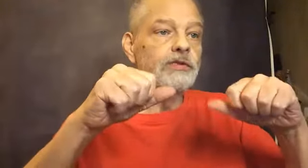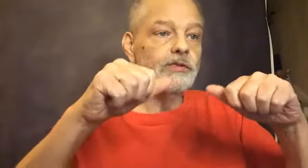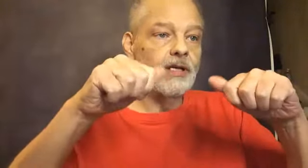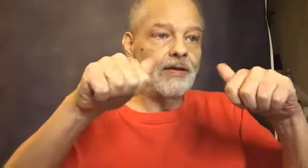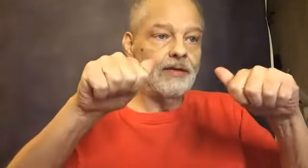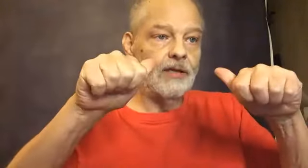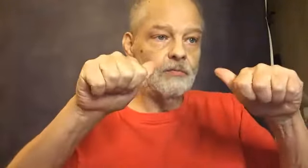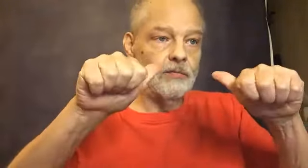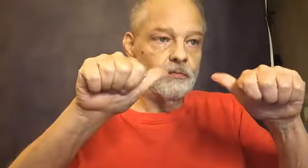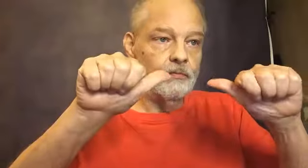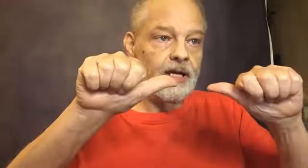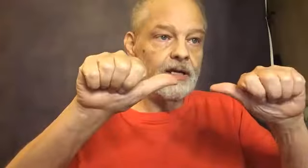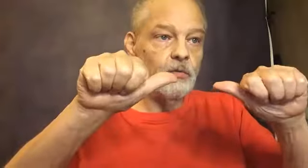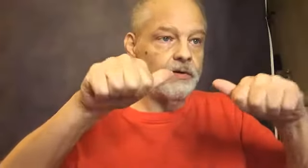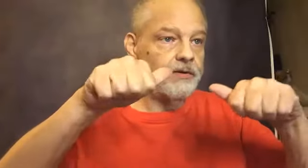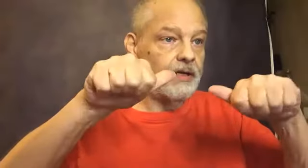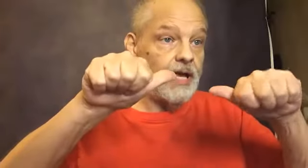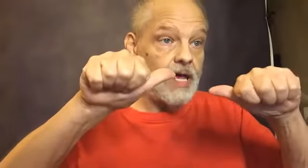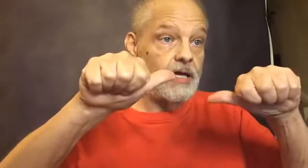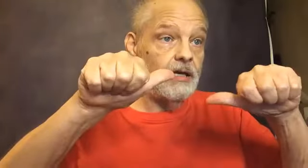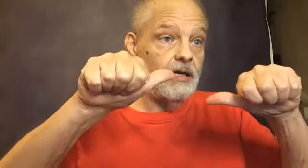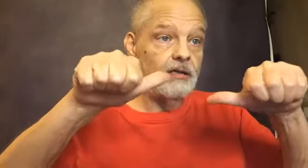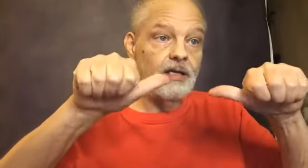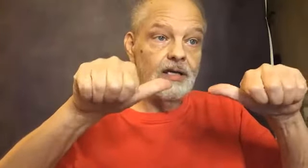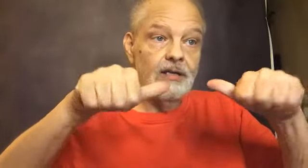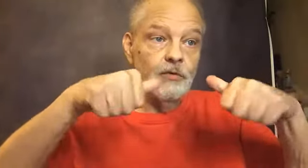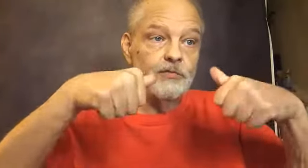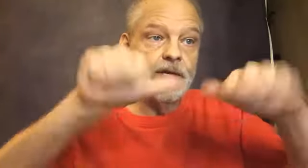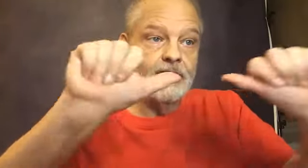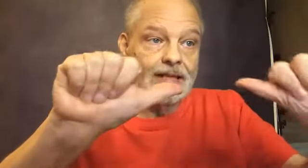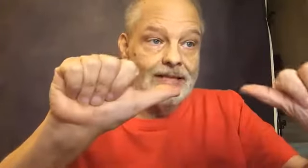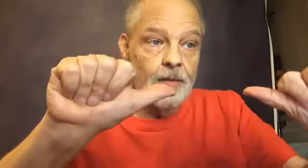which they made it with an A, which meant attempt,